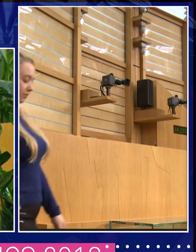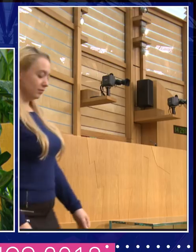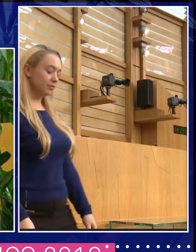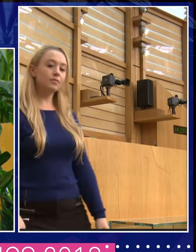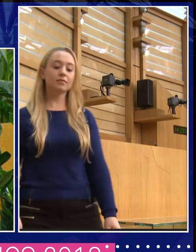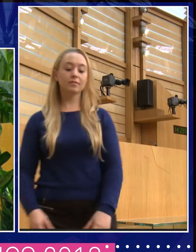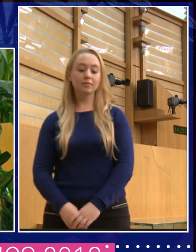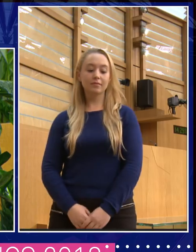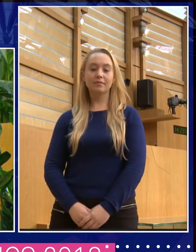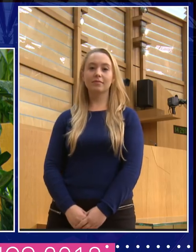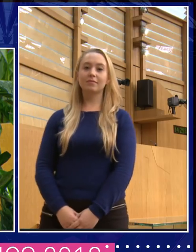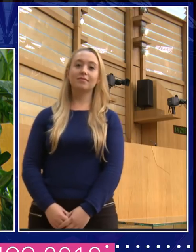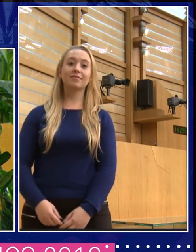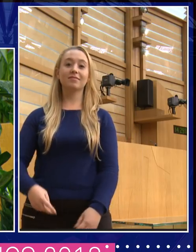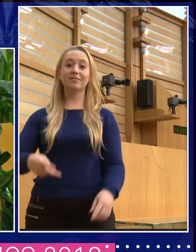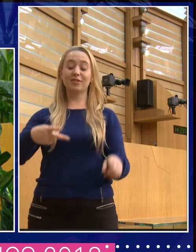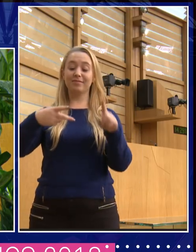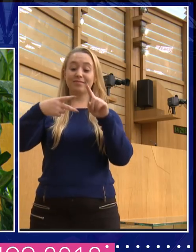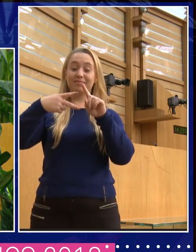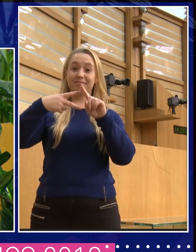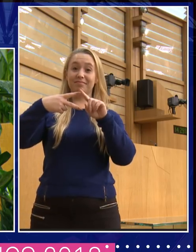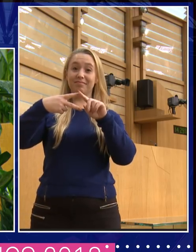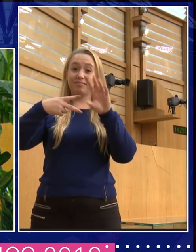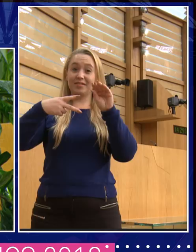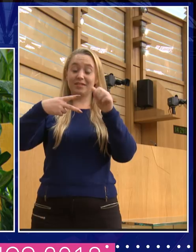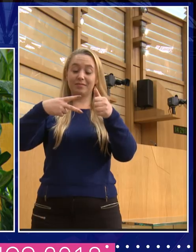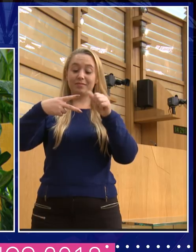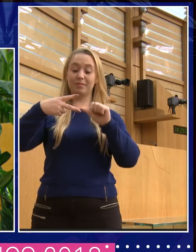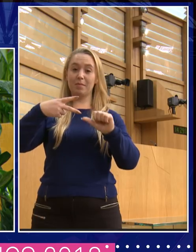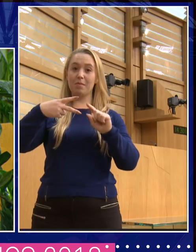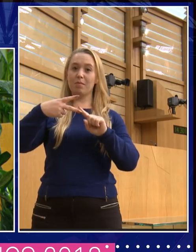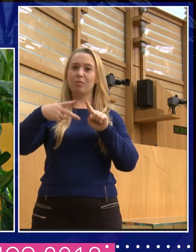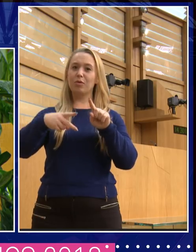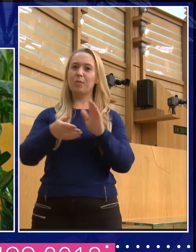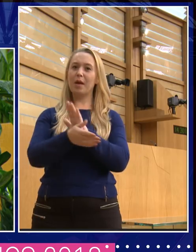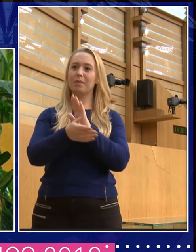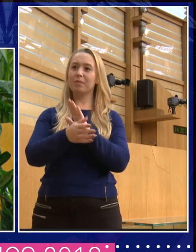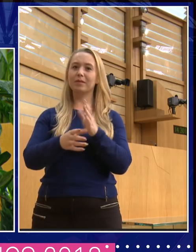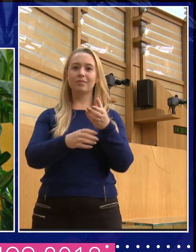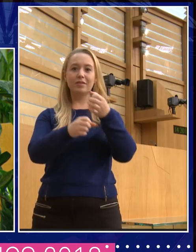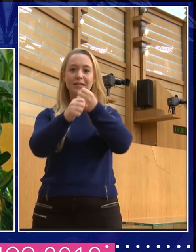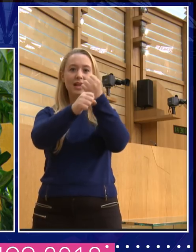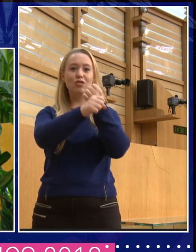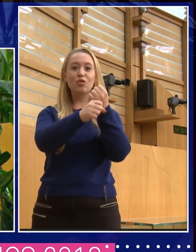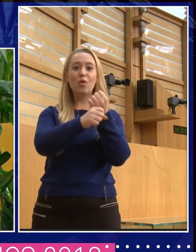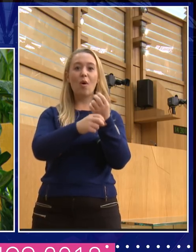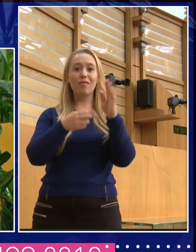should we still think, you know, that we'd be happy with a statue of Goebbels or Hitler? Then of course I think,